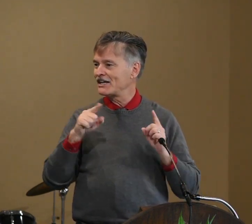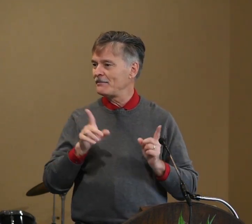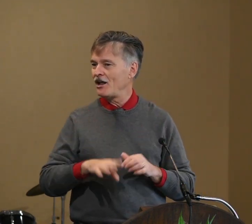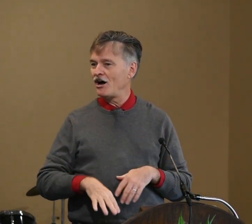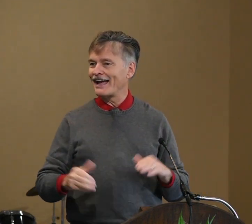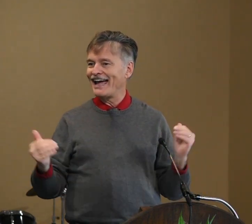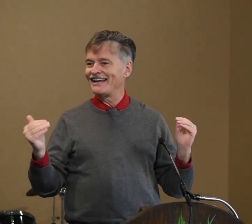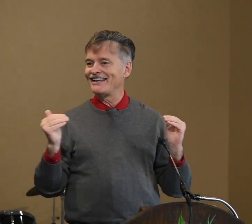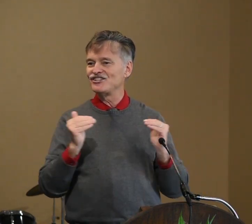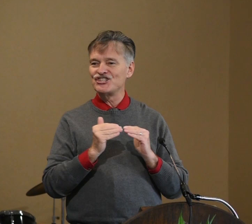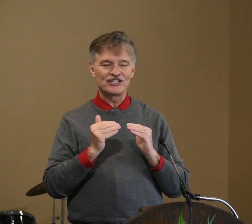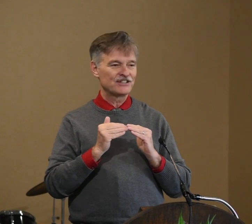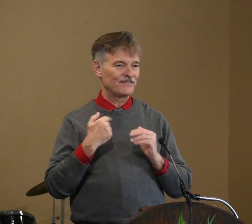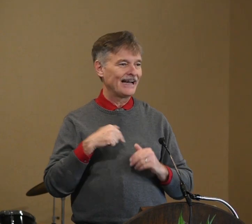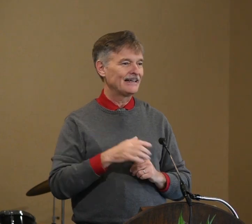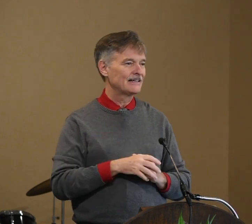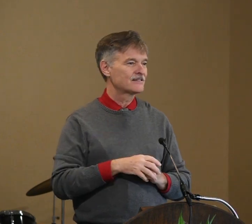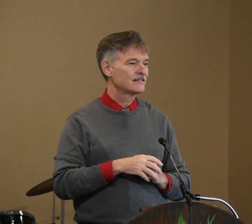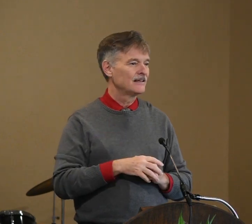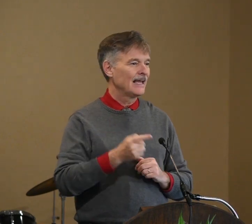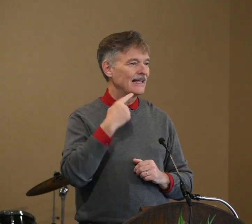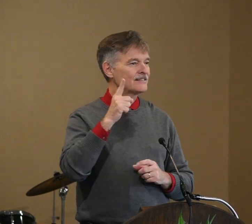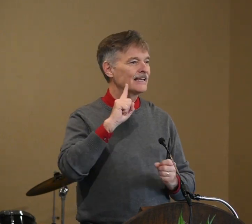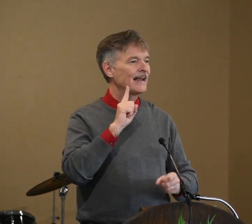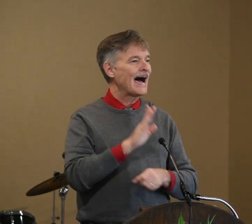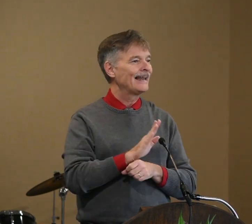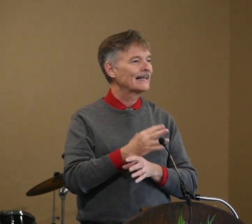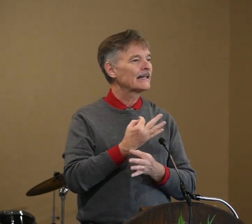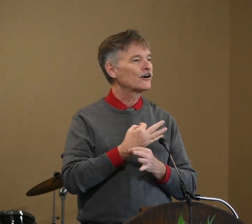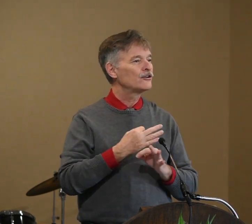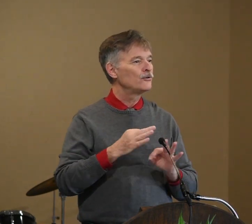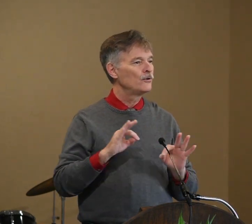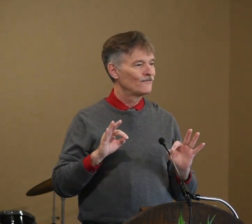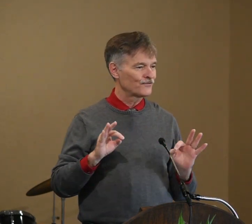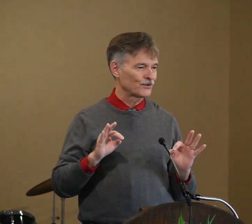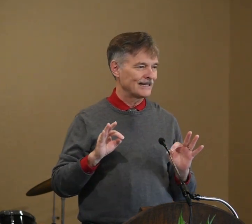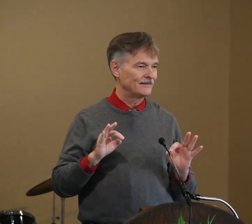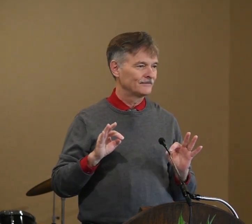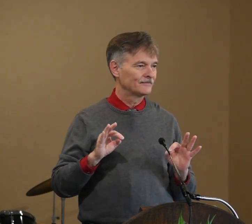come along and justified us and said, I declare you free.